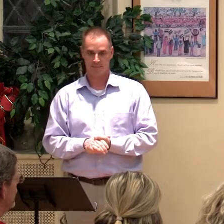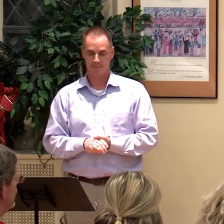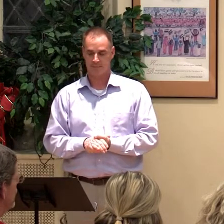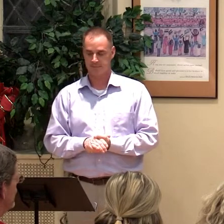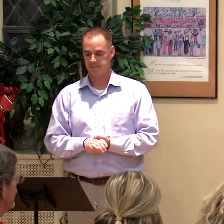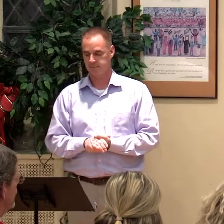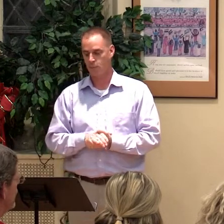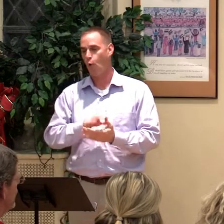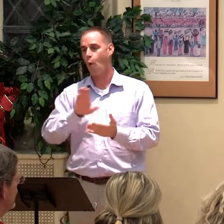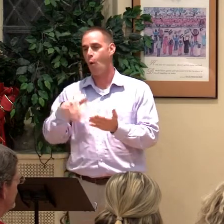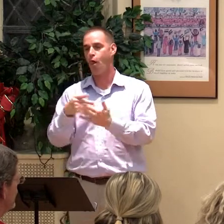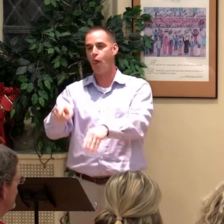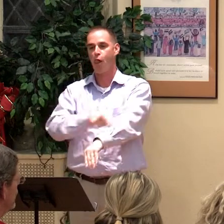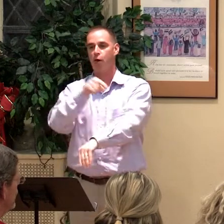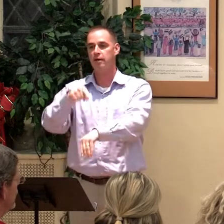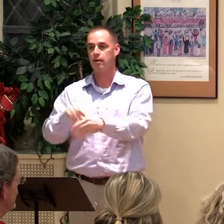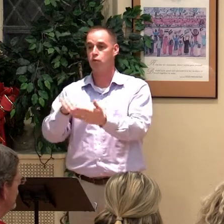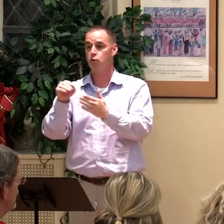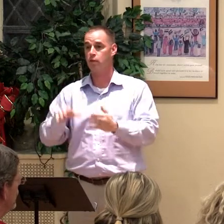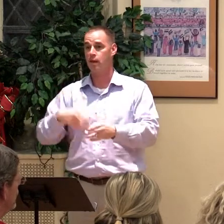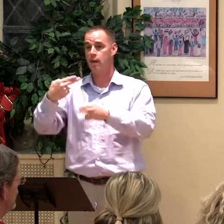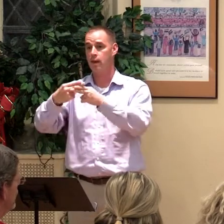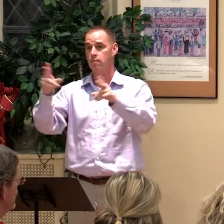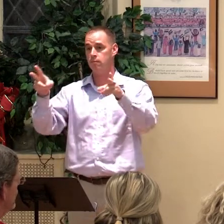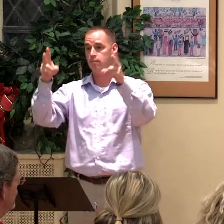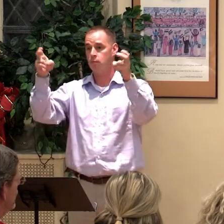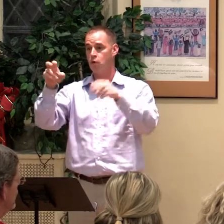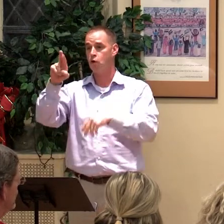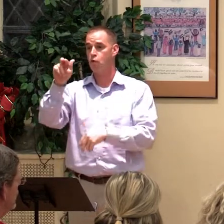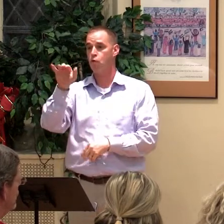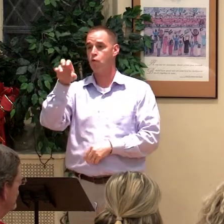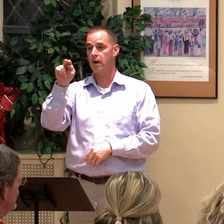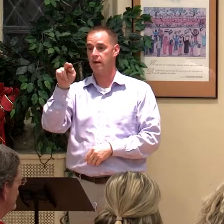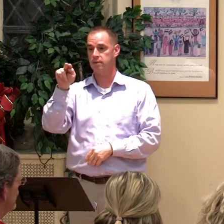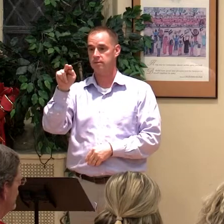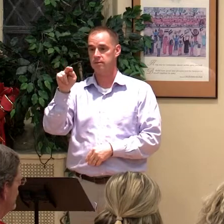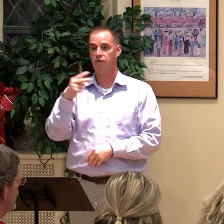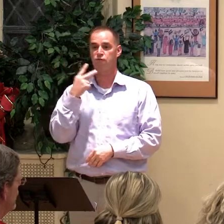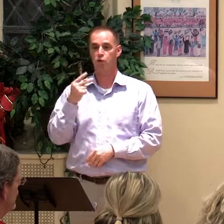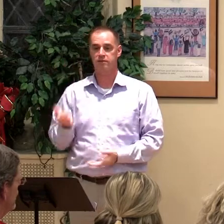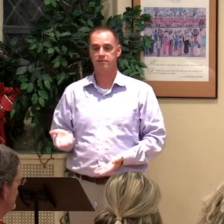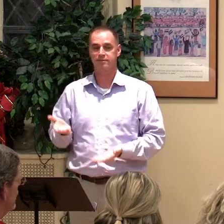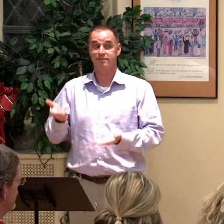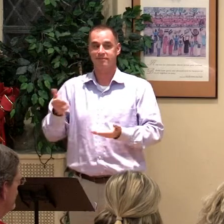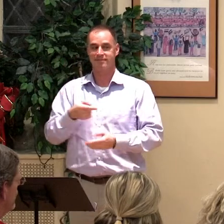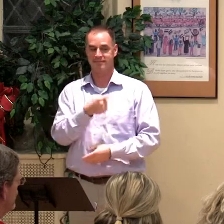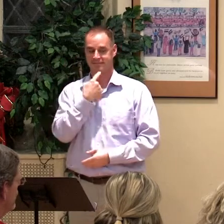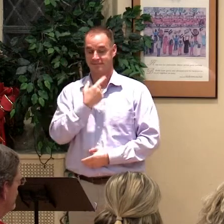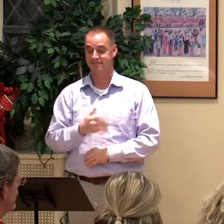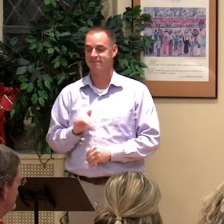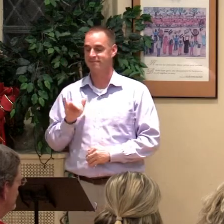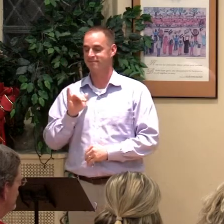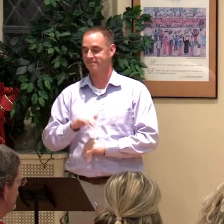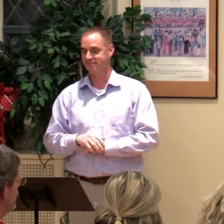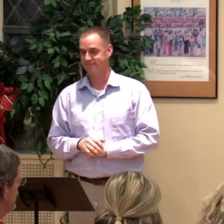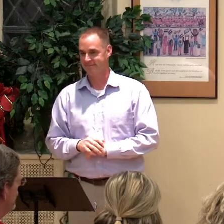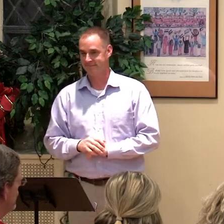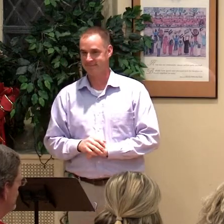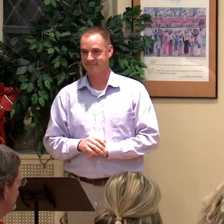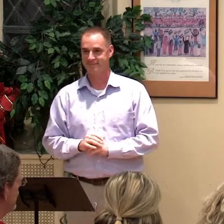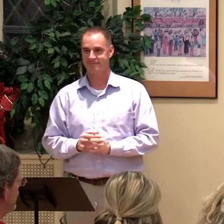students, right? This is called Rain. Can't hear me? Louder. Sorry.